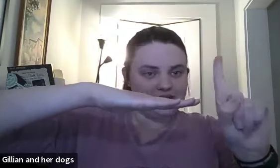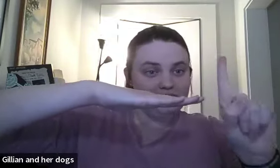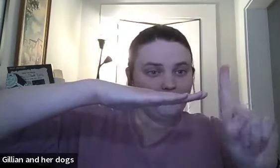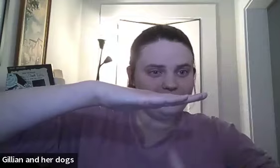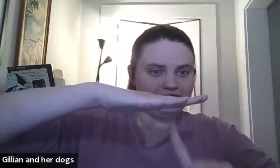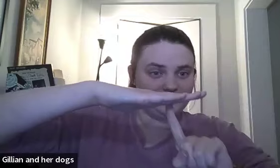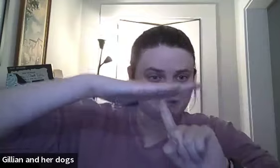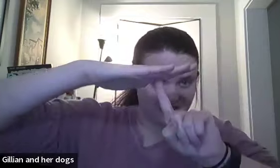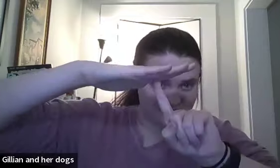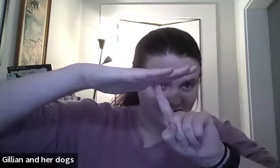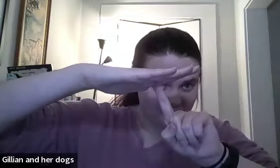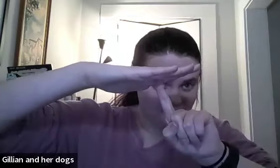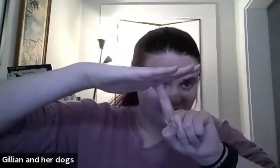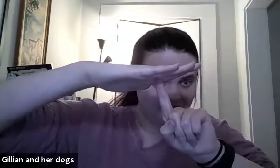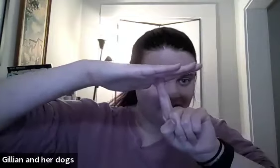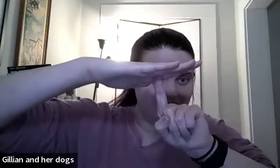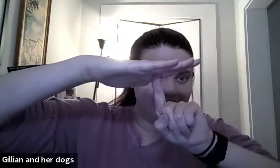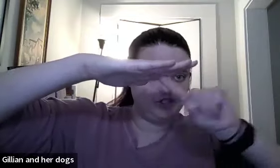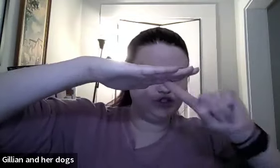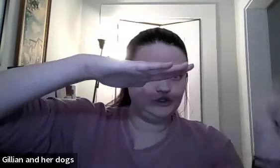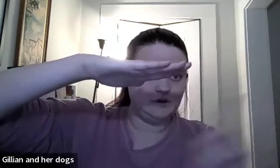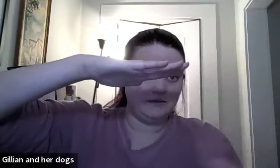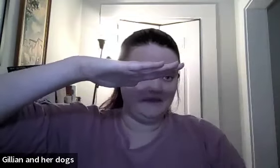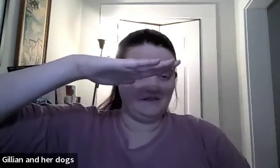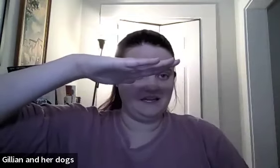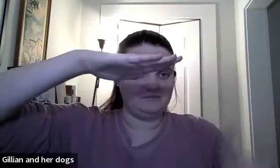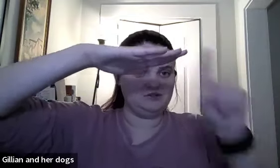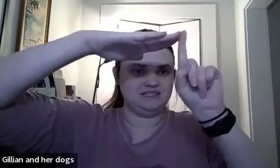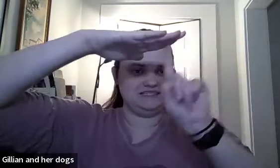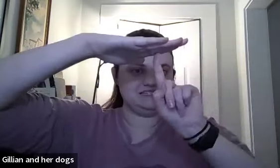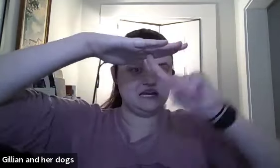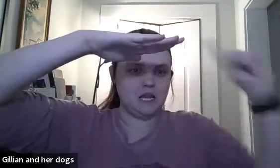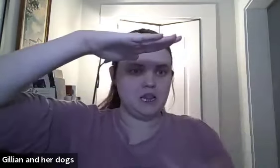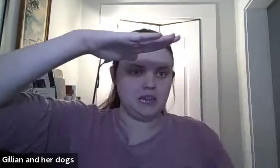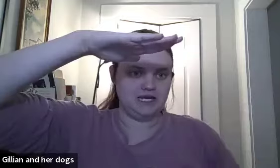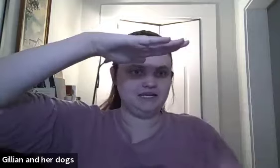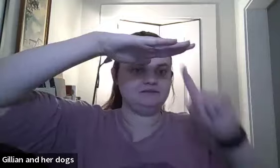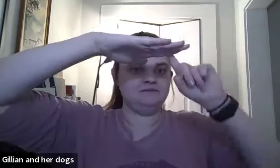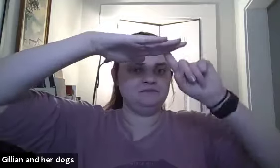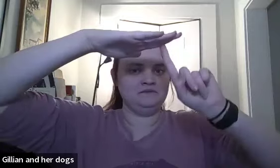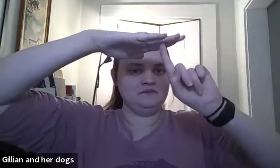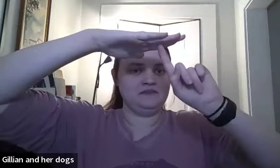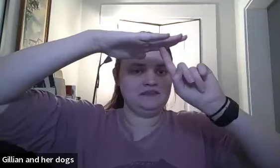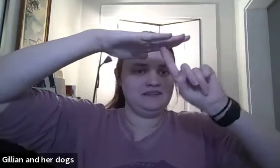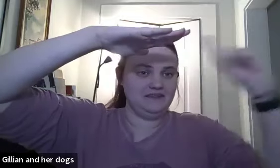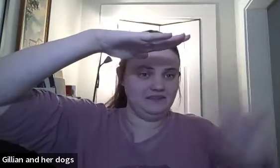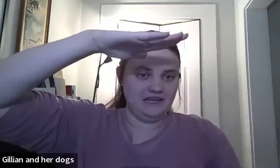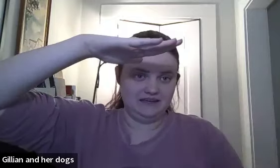dominant pointer finger is going to kind of come up here, and you make the lightning motion, the zigzag. Lightning.